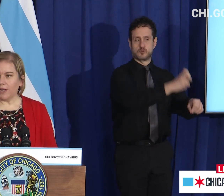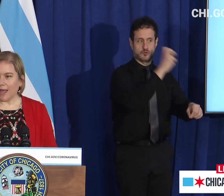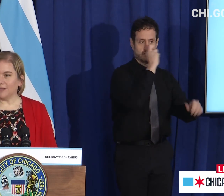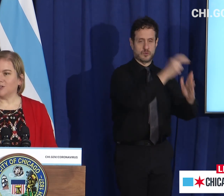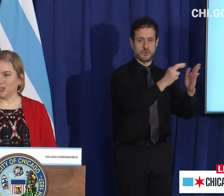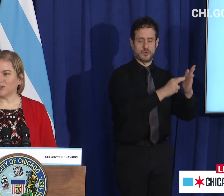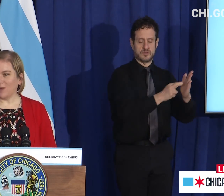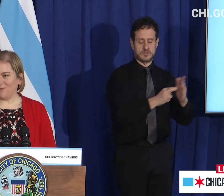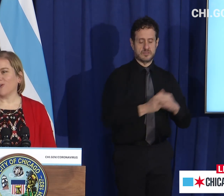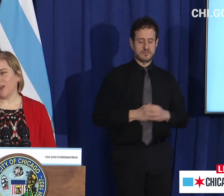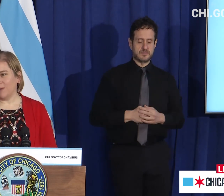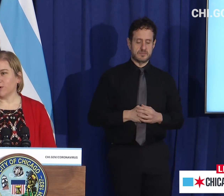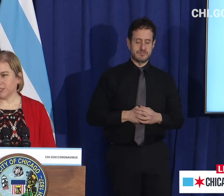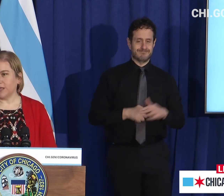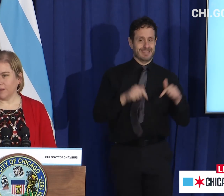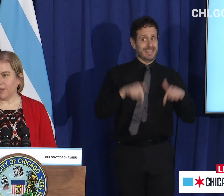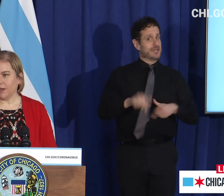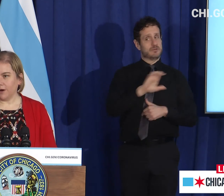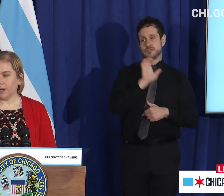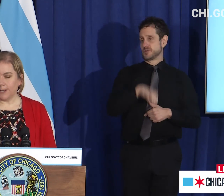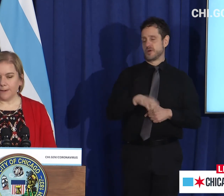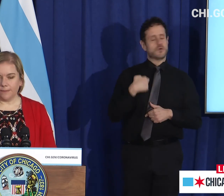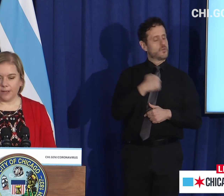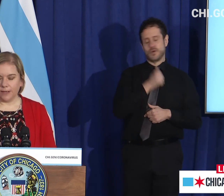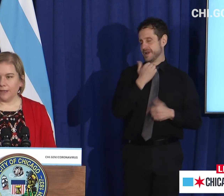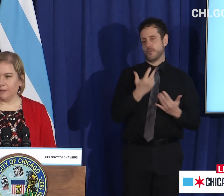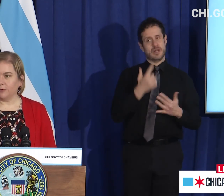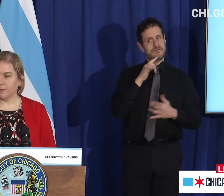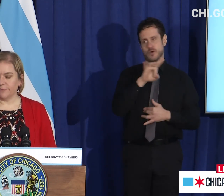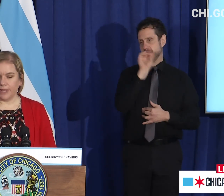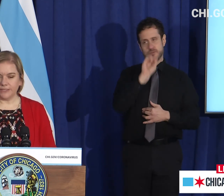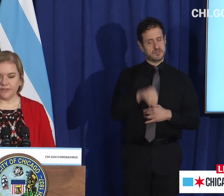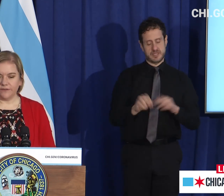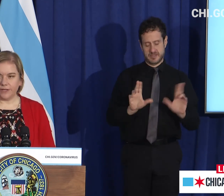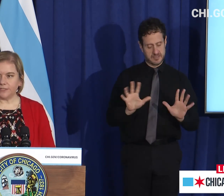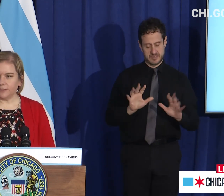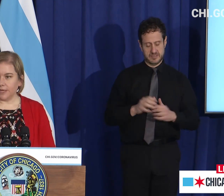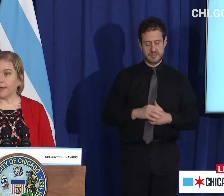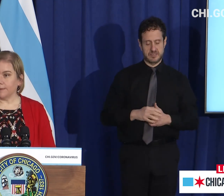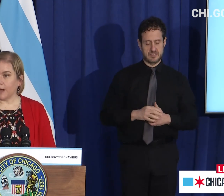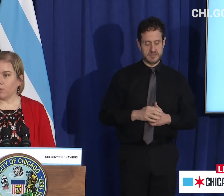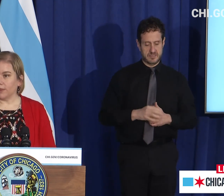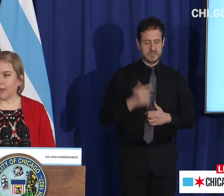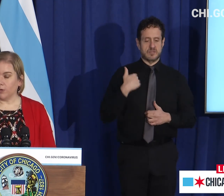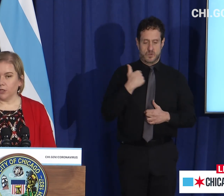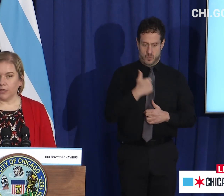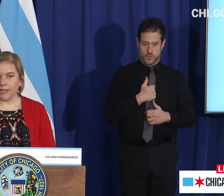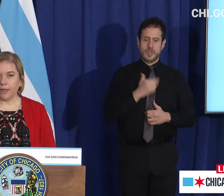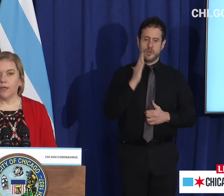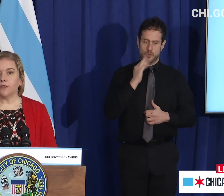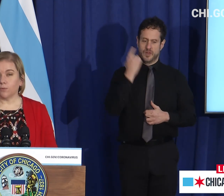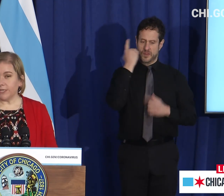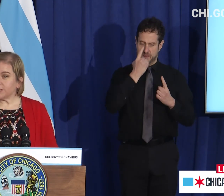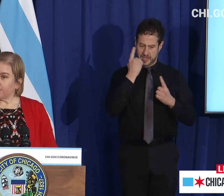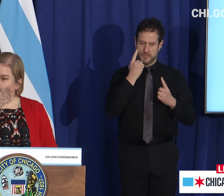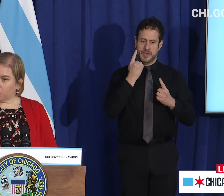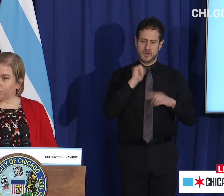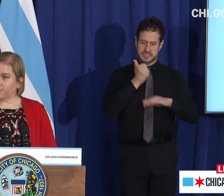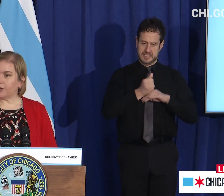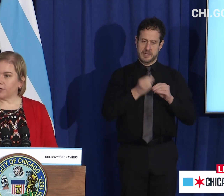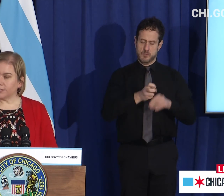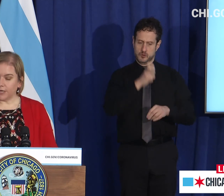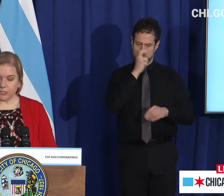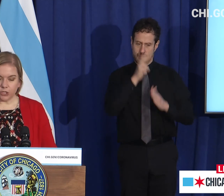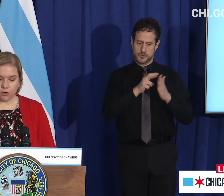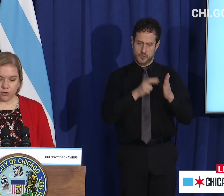We would not just wait for an 8% limit here in terms of positivity to thinking about what that would look like. The reason I showed